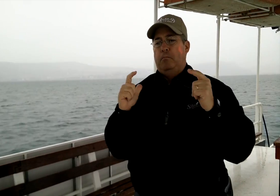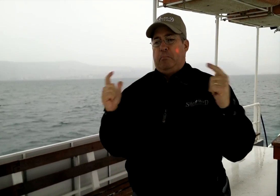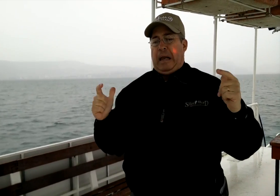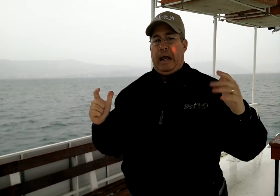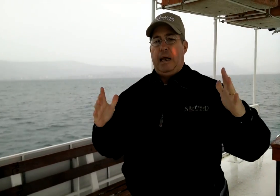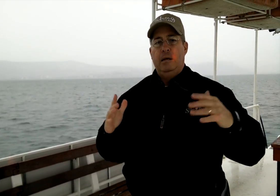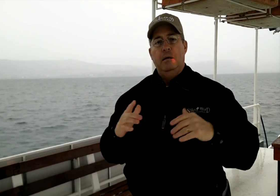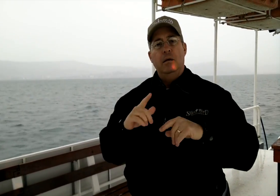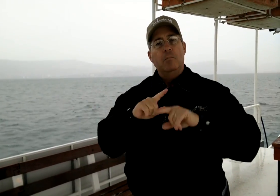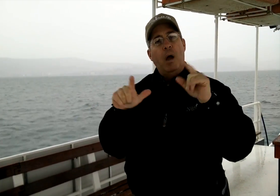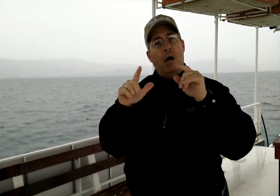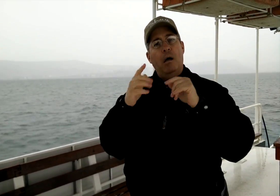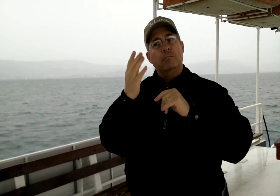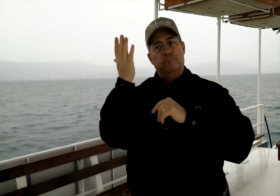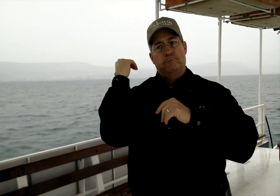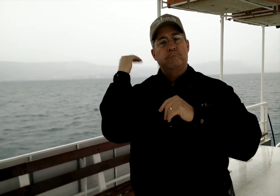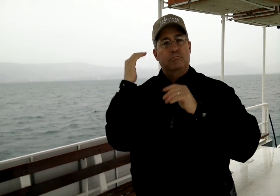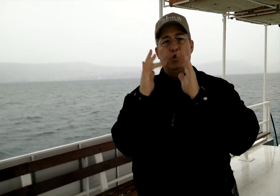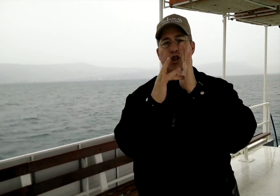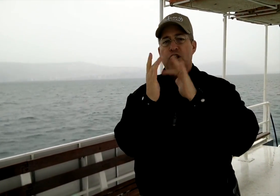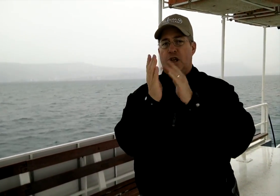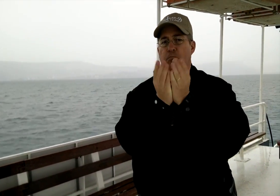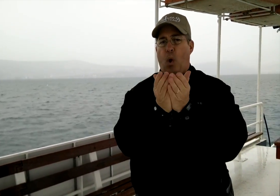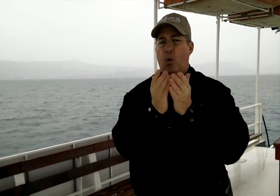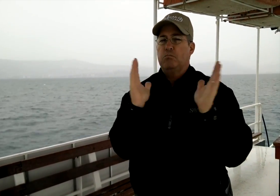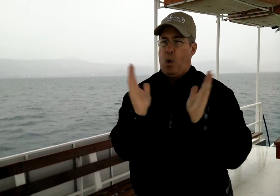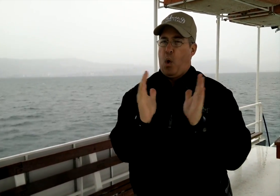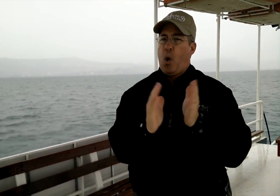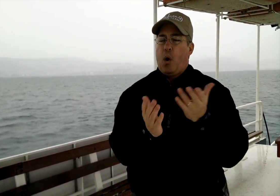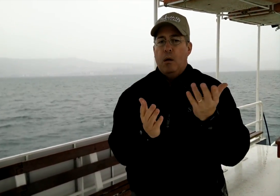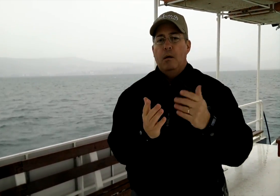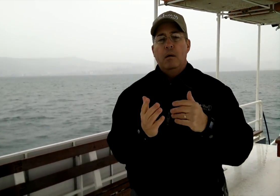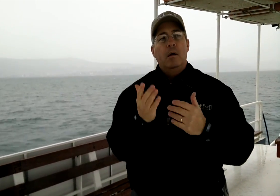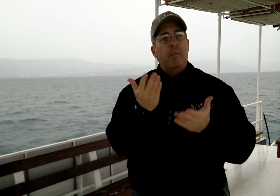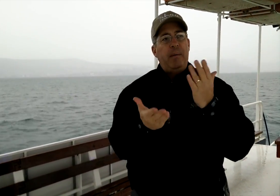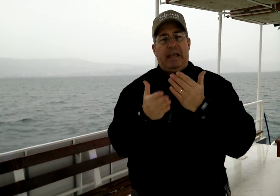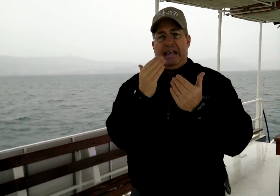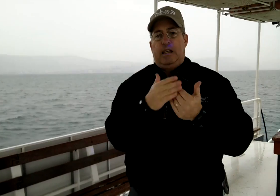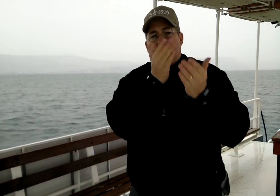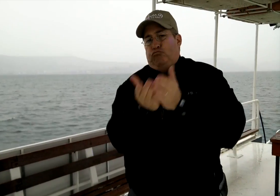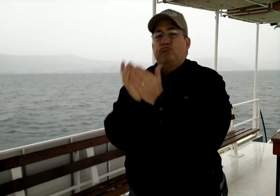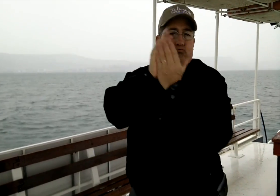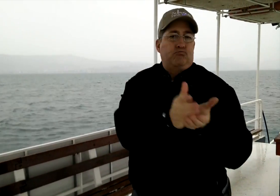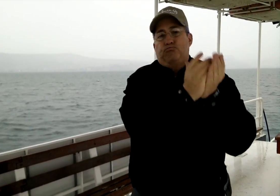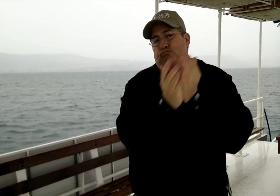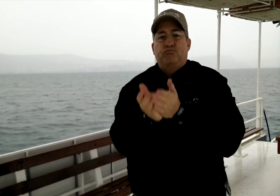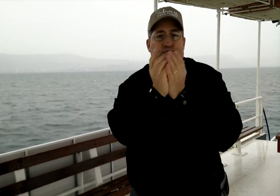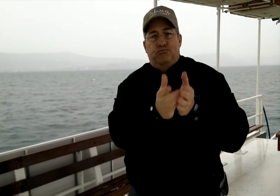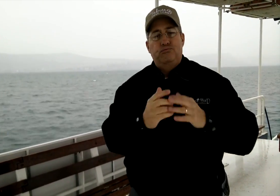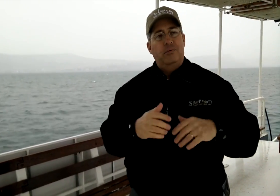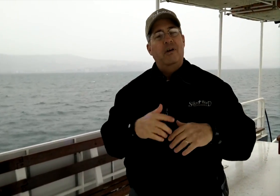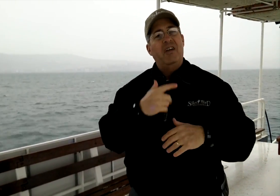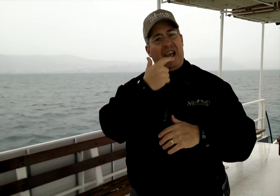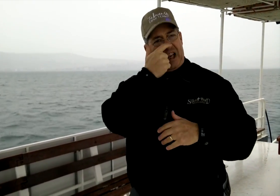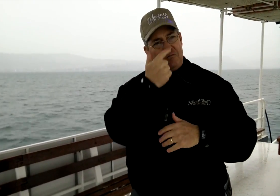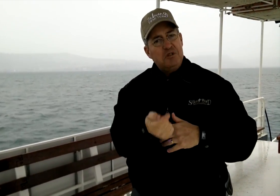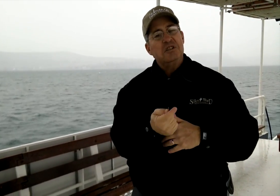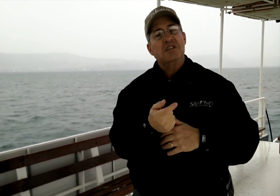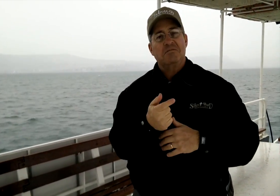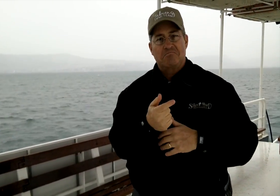today. We're in a big boat, but Jesus would have been in a much smaller vessel. And so when the weather kicks up,